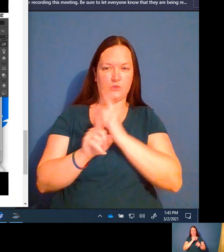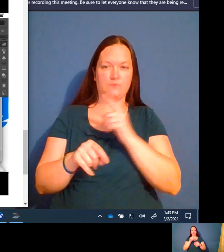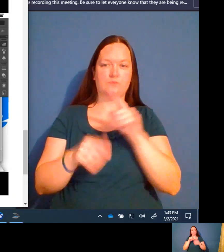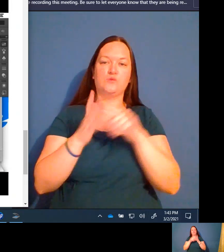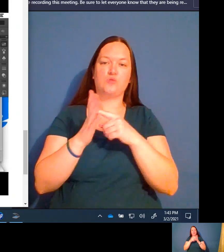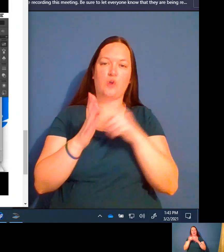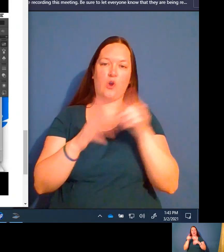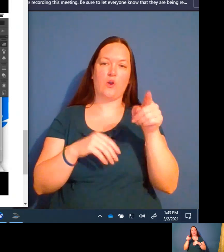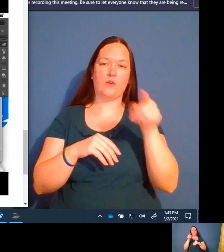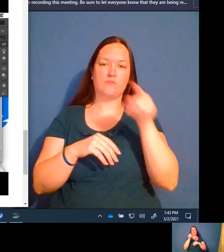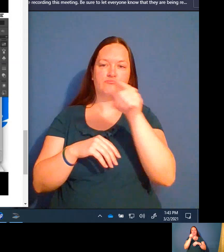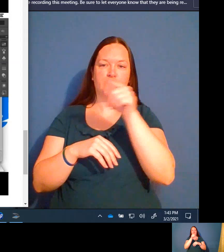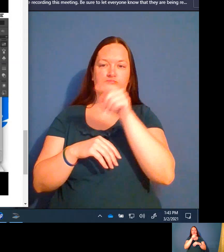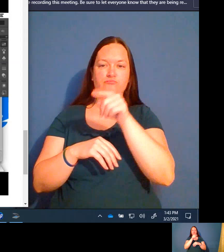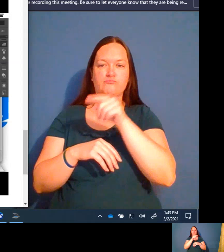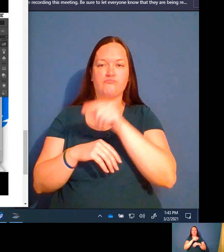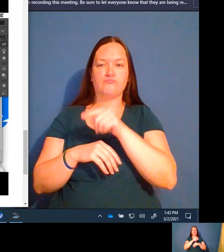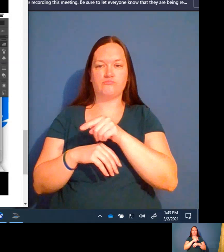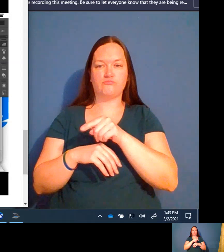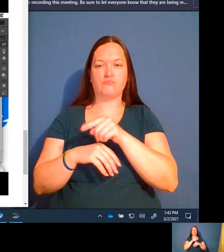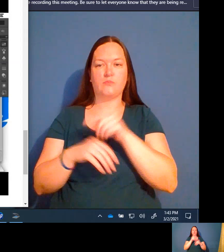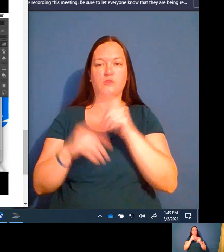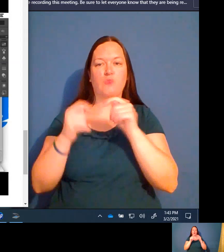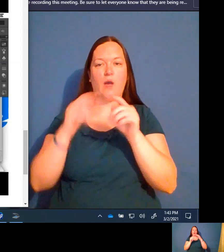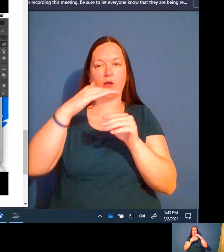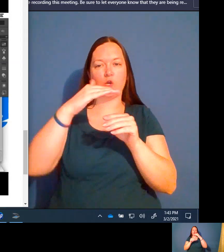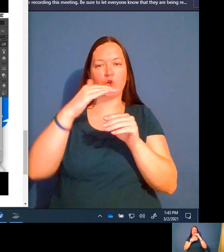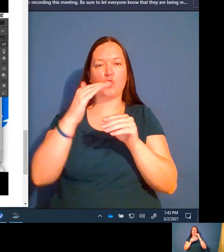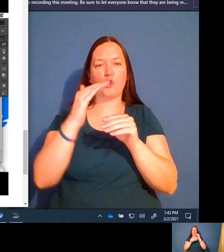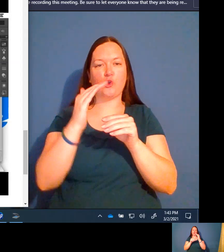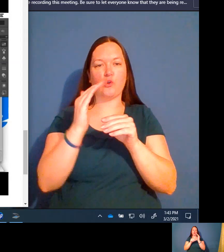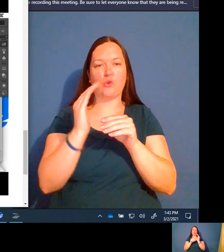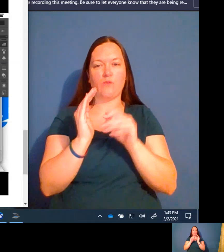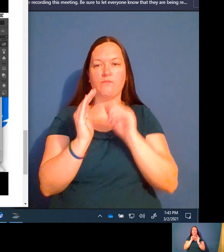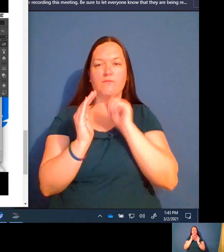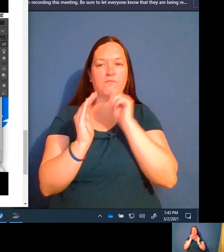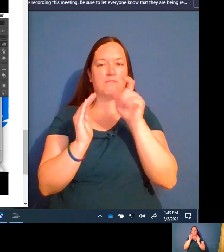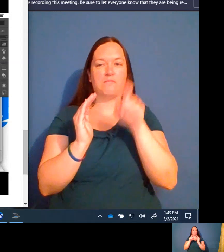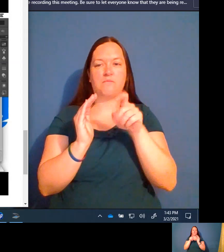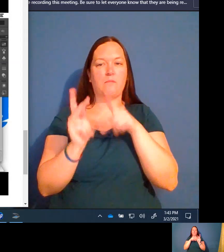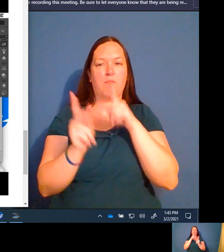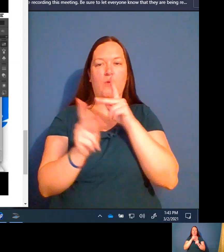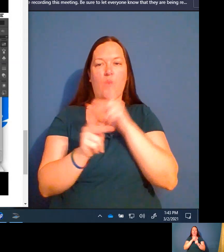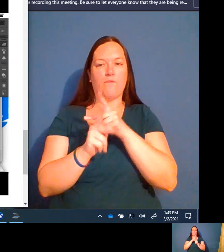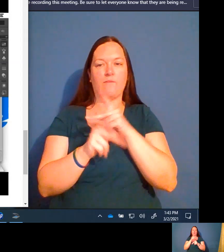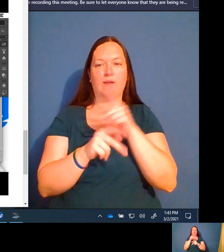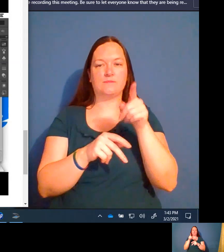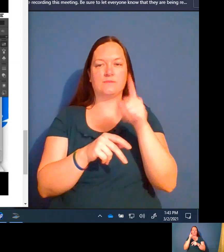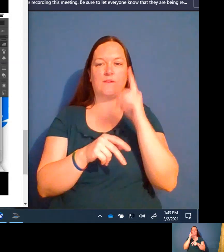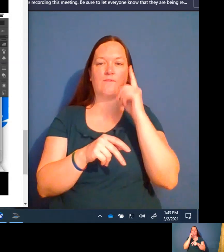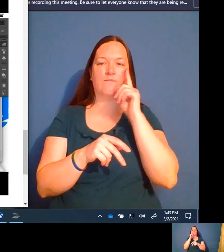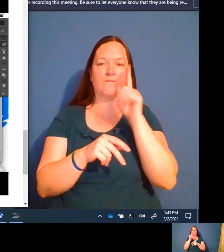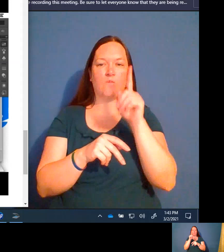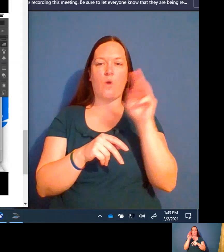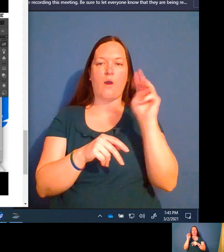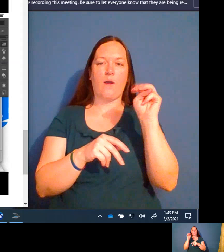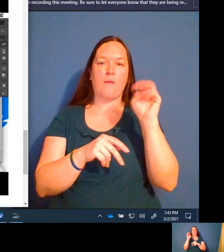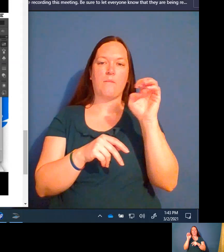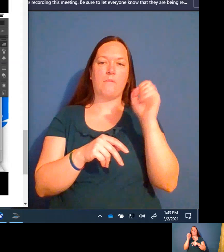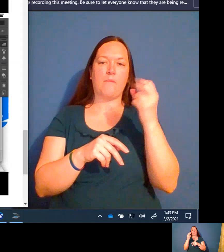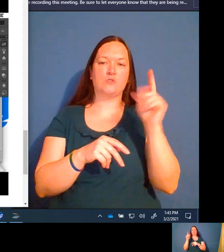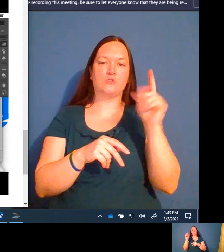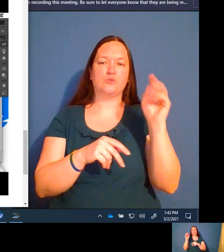here. Do some click and dragging. Get some curves in there. It doesn't have to be perfect. This is just for the sake of the mesh tool,